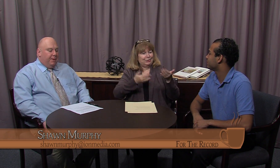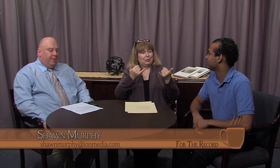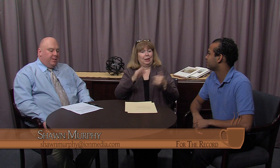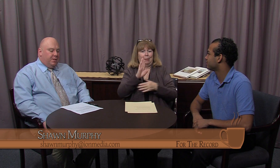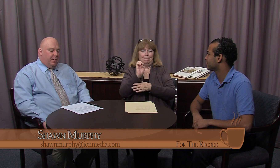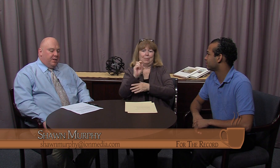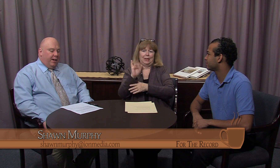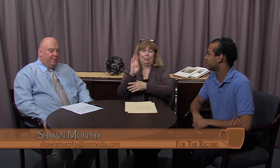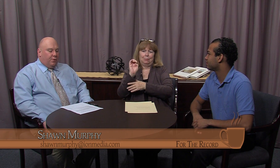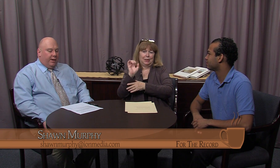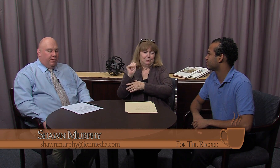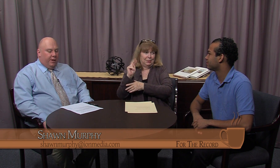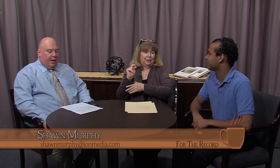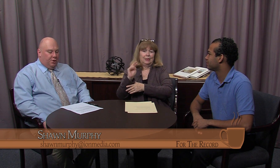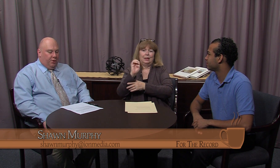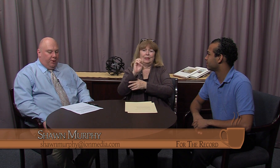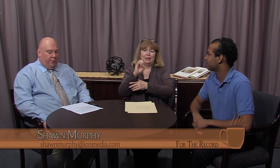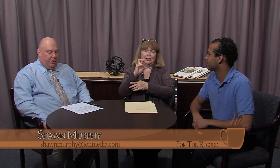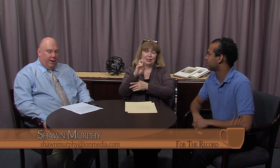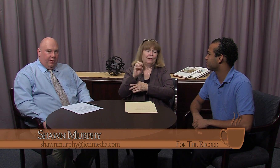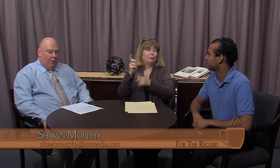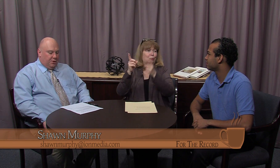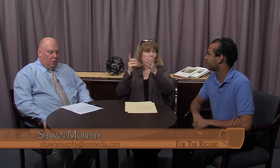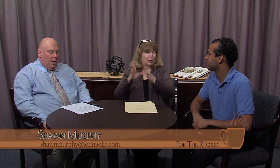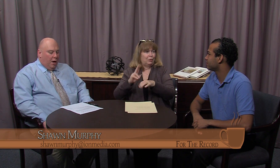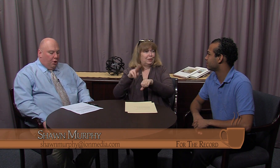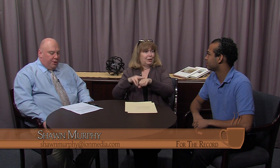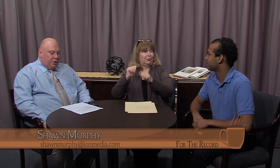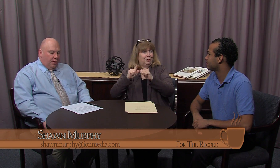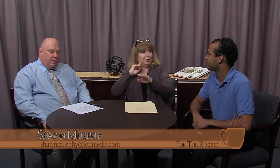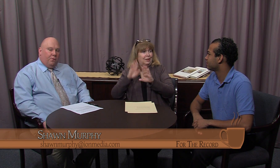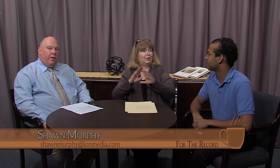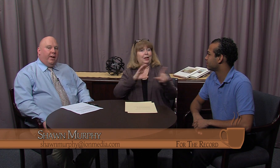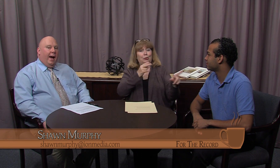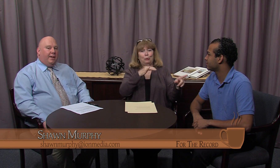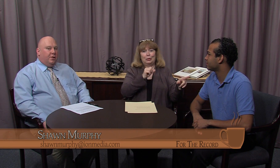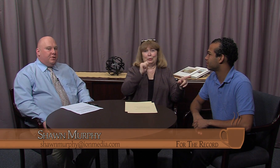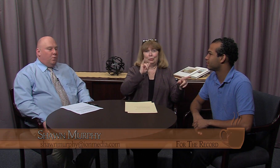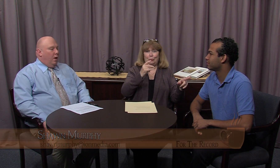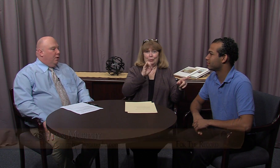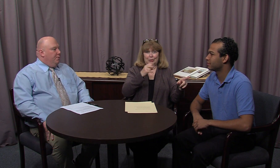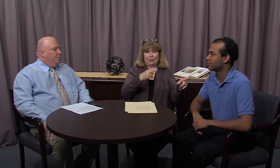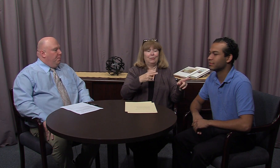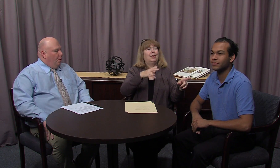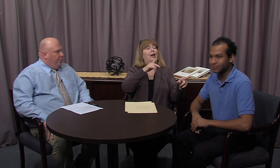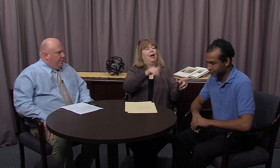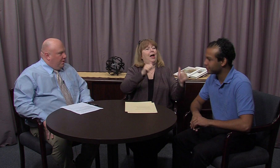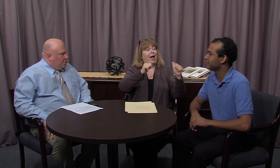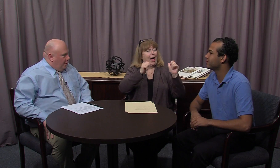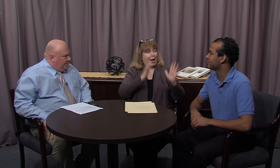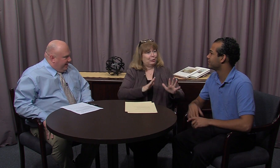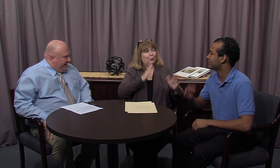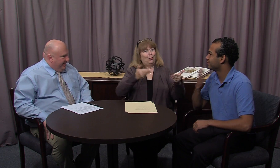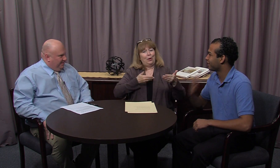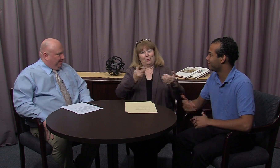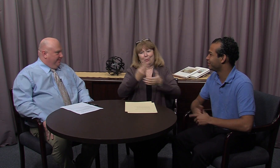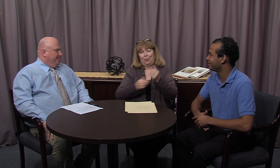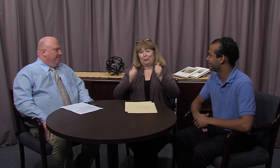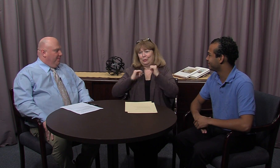Beekman's the Executive Director of the National Theater of the Deaf, and also Chris Joseph, one of the actors. Welcome you both to the show today. Thanks